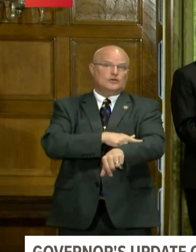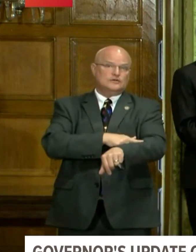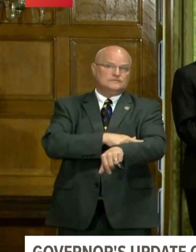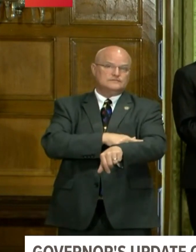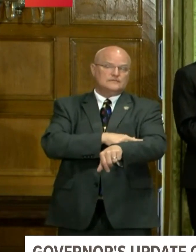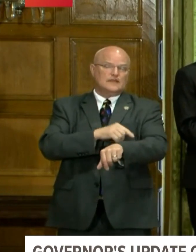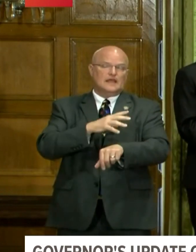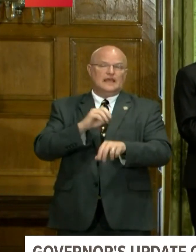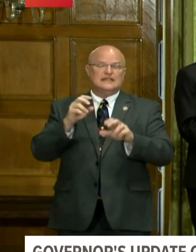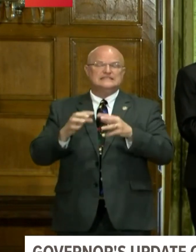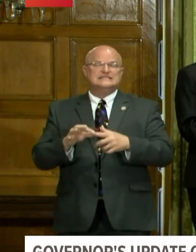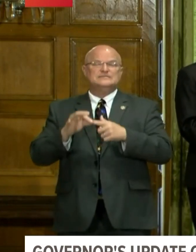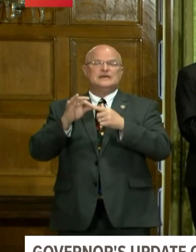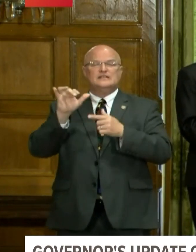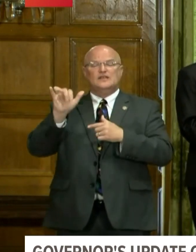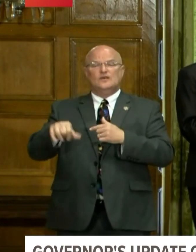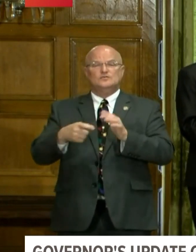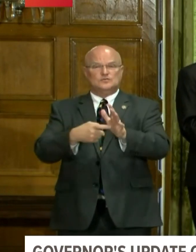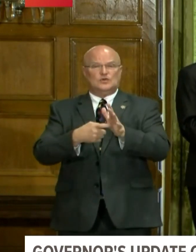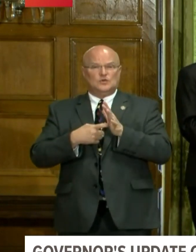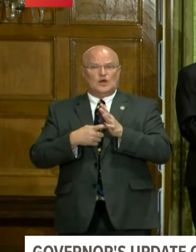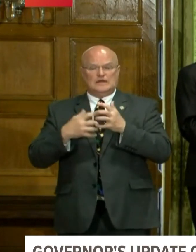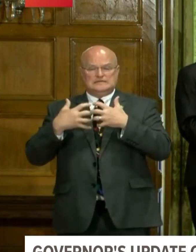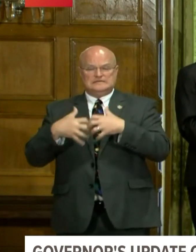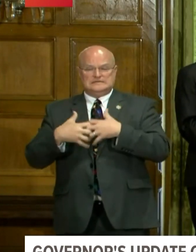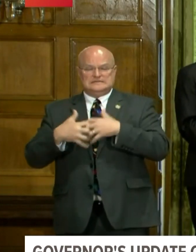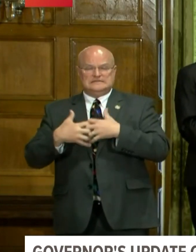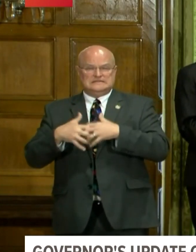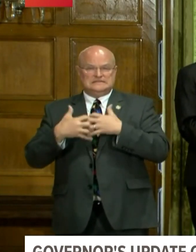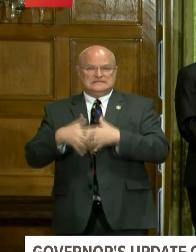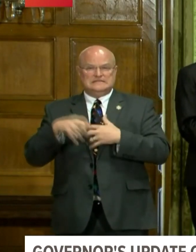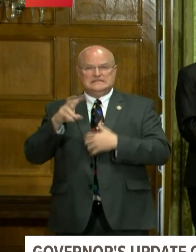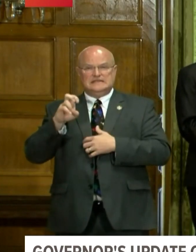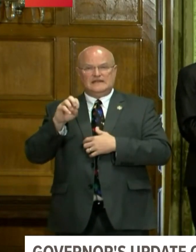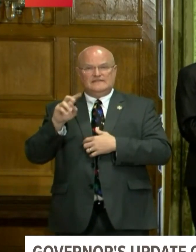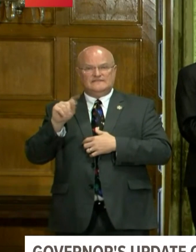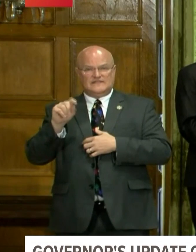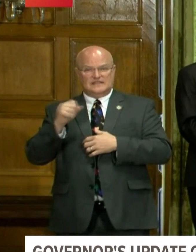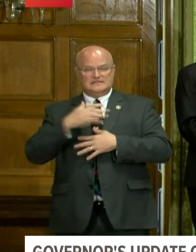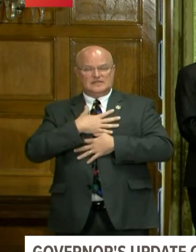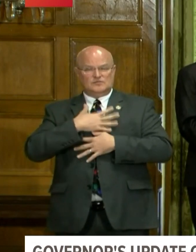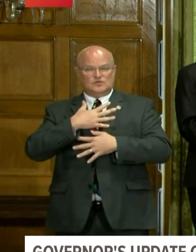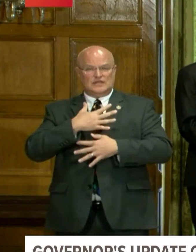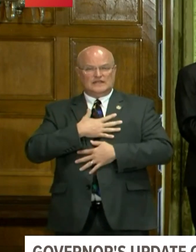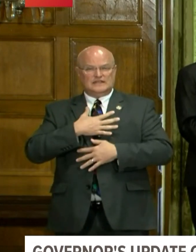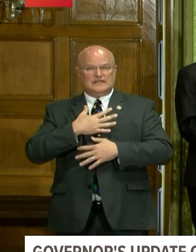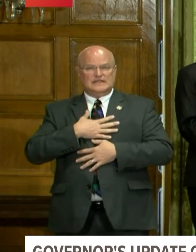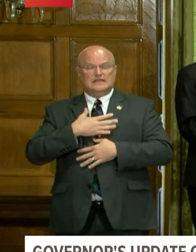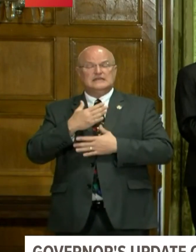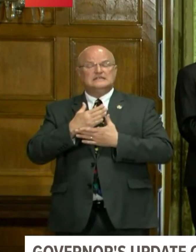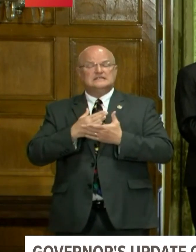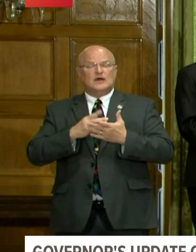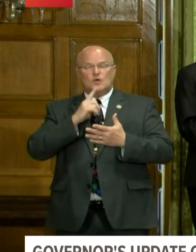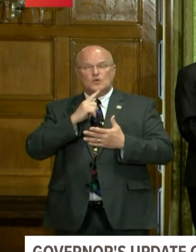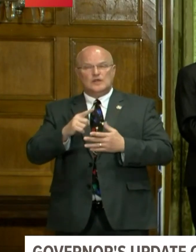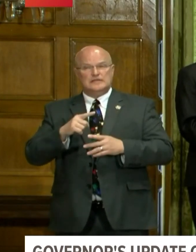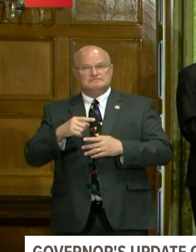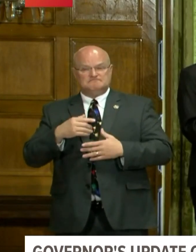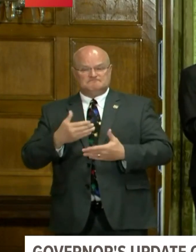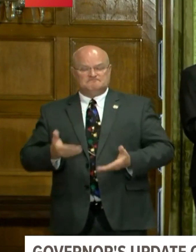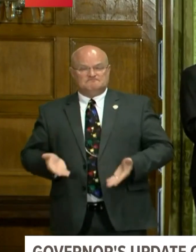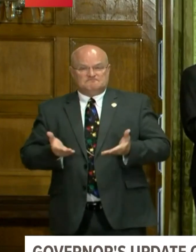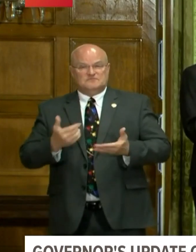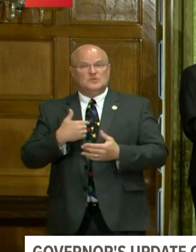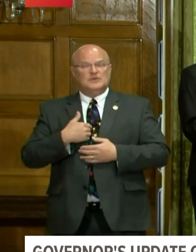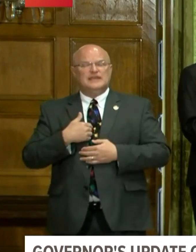and especially those who require mechanical ventilation. something that was very encouraging to me, though,